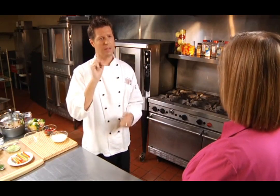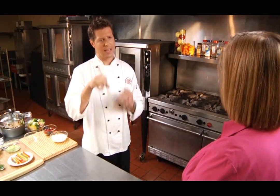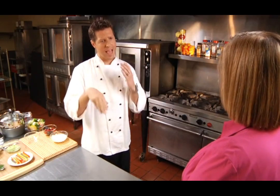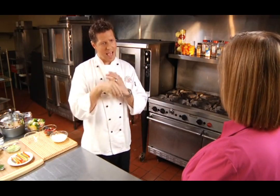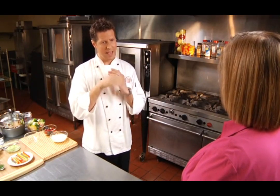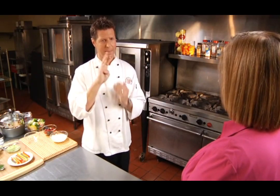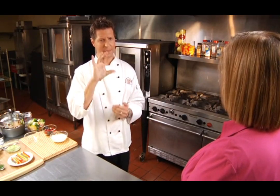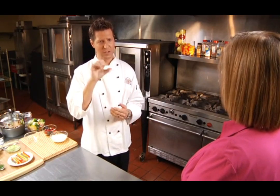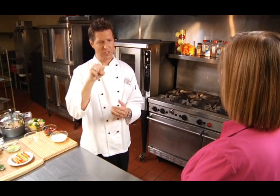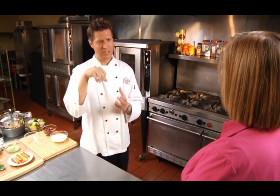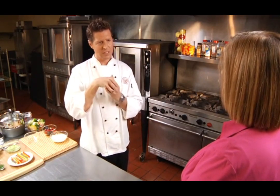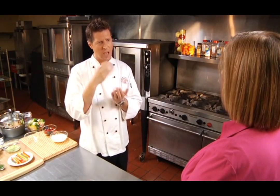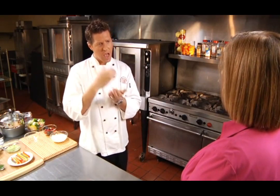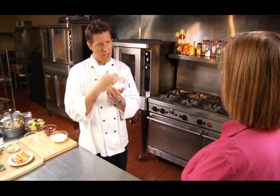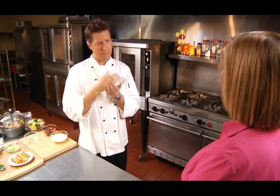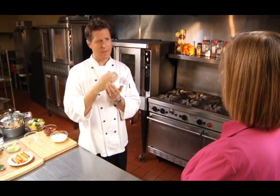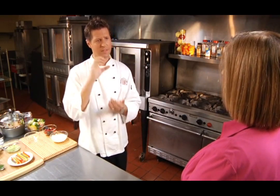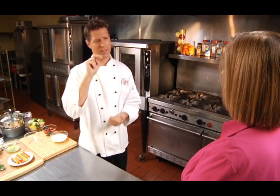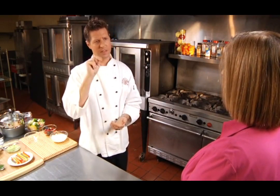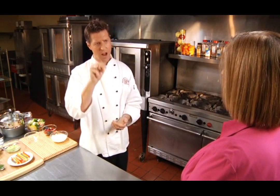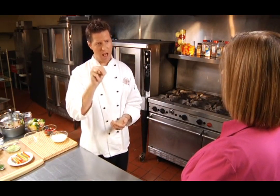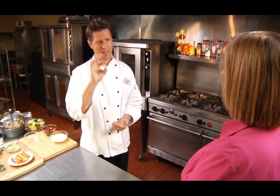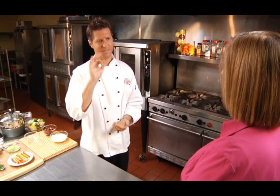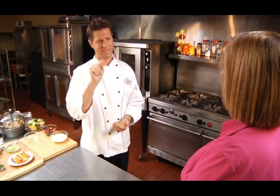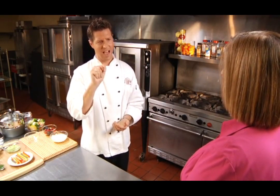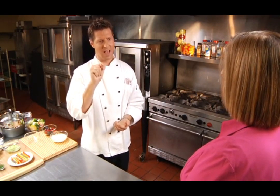Or you can add the berries to a cup of non-fat yogurt.